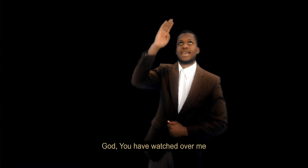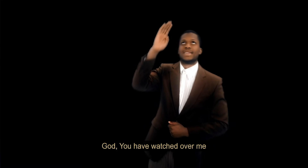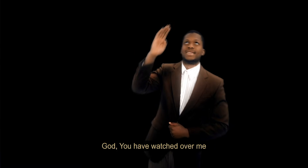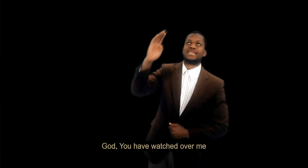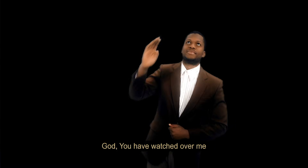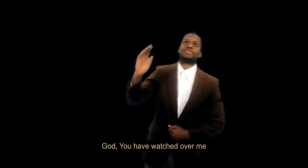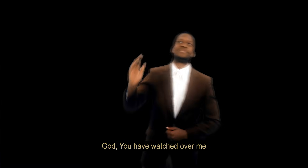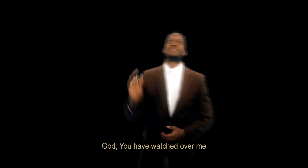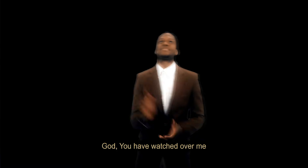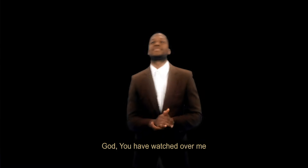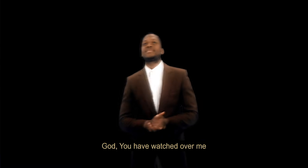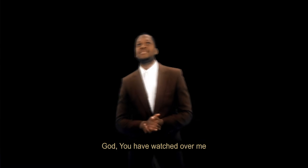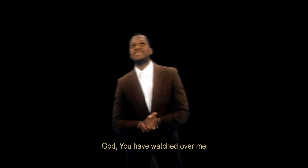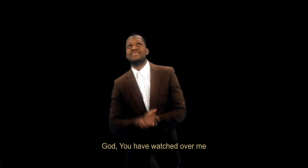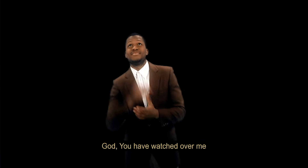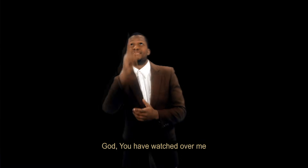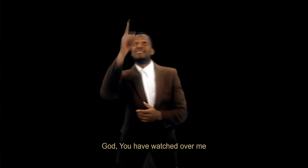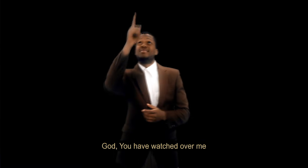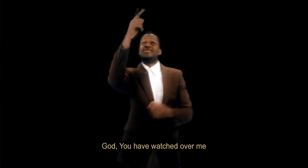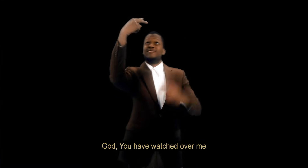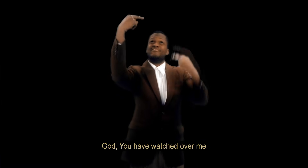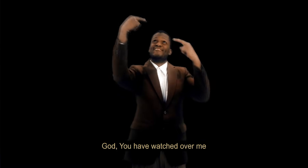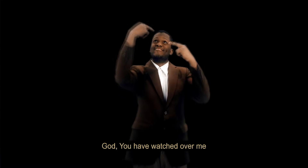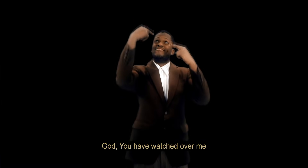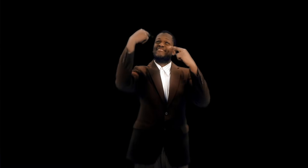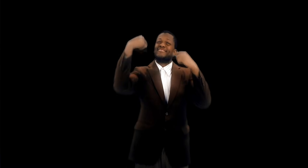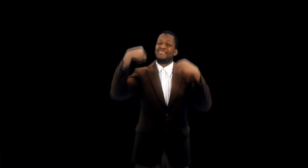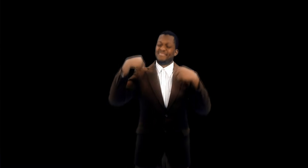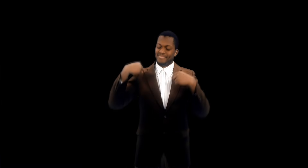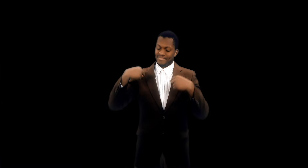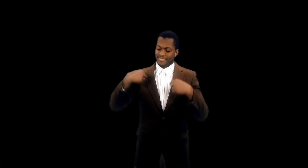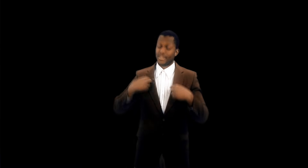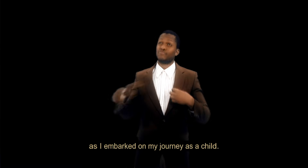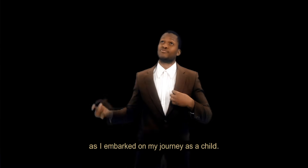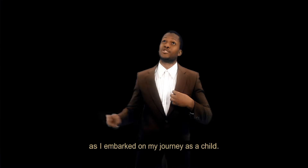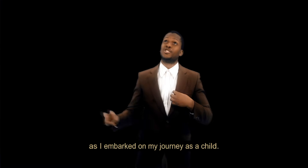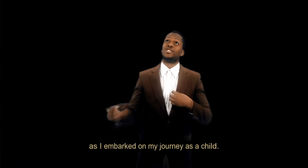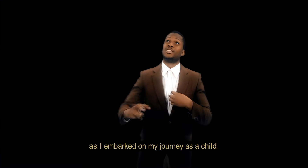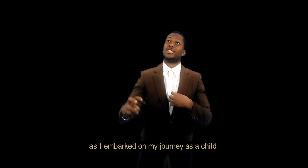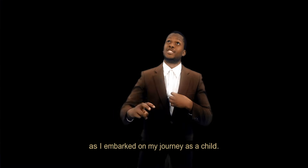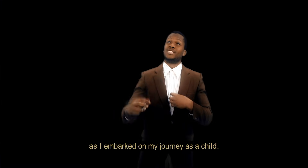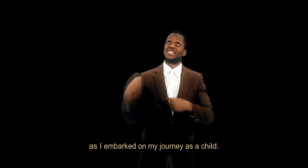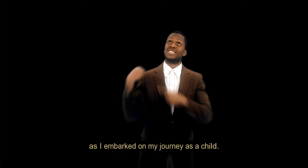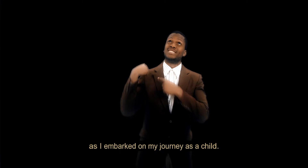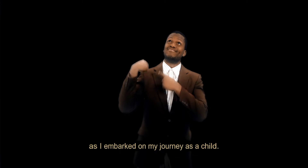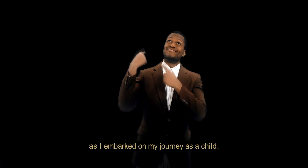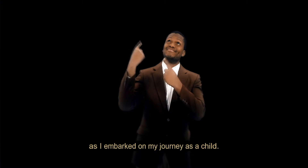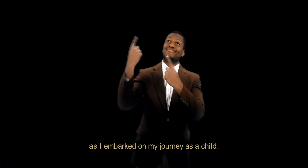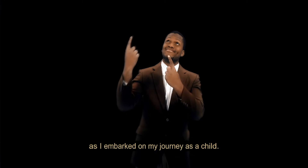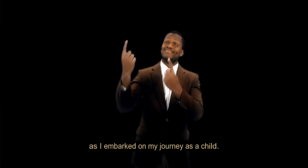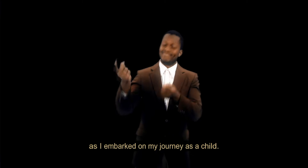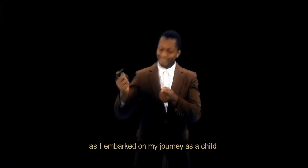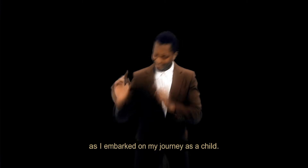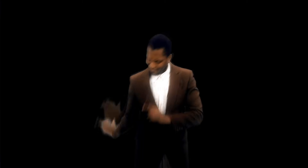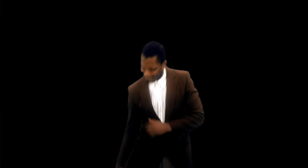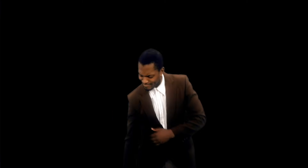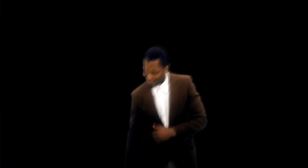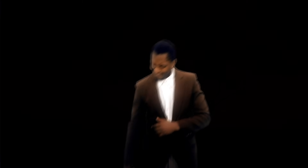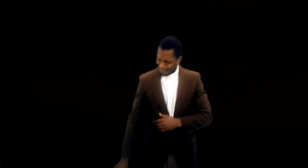God, you have watched over me as I embarked on my journey as a child.